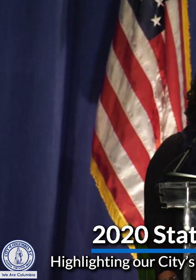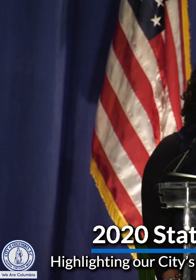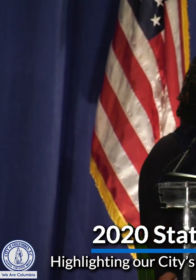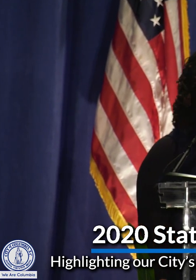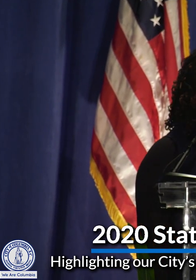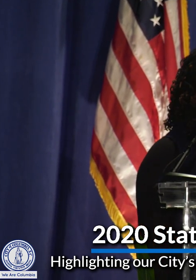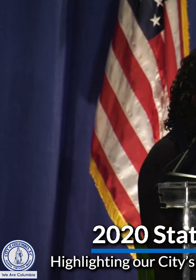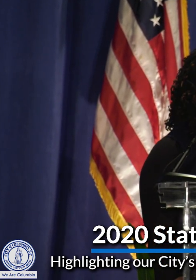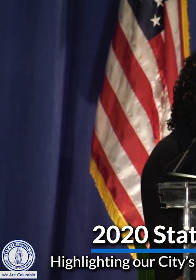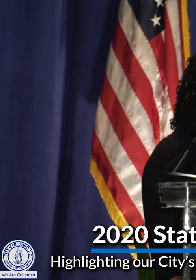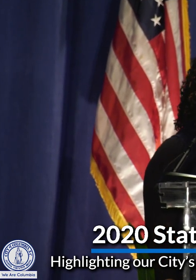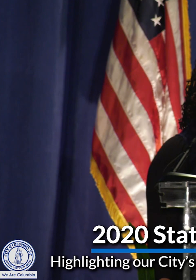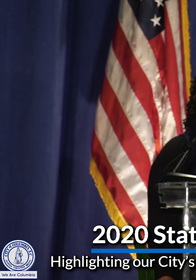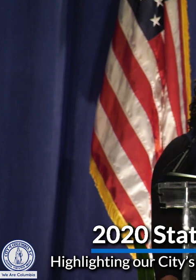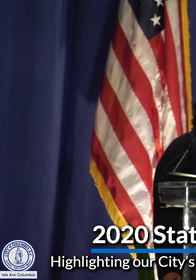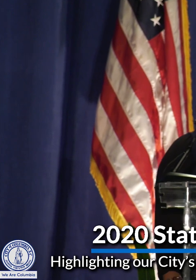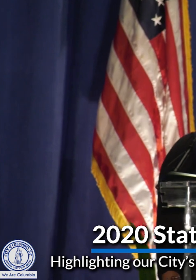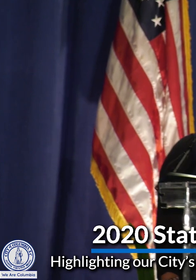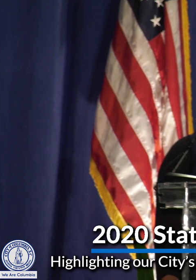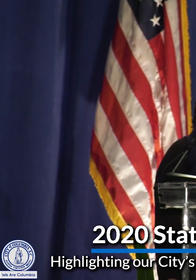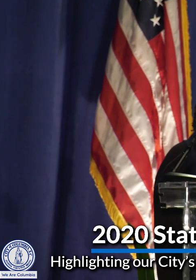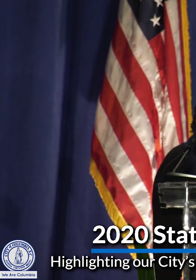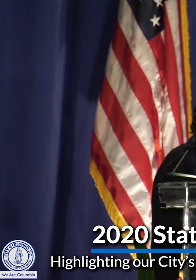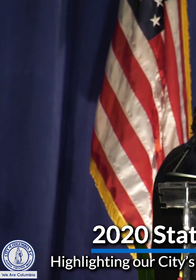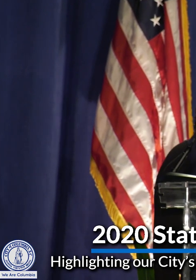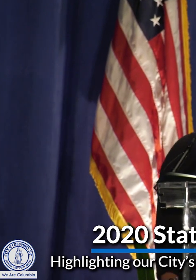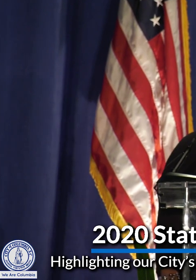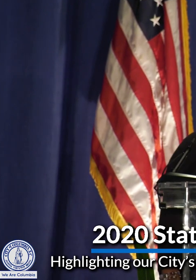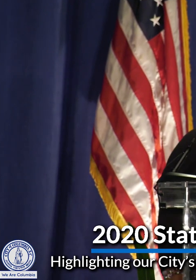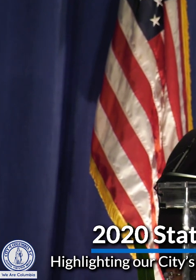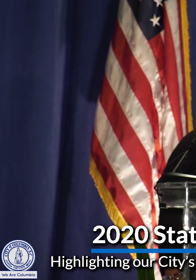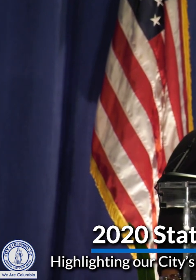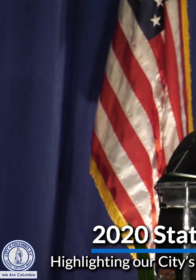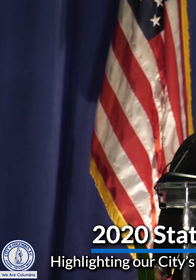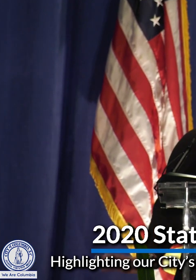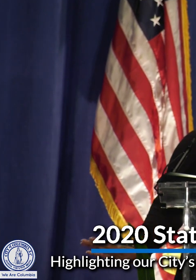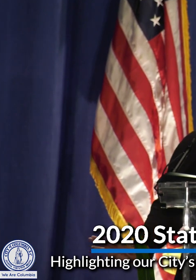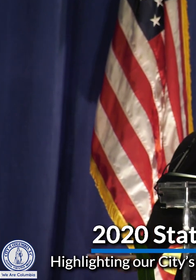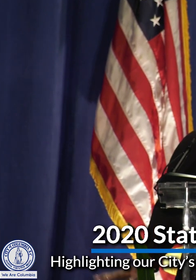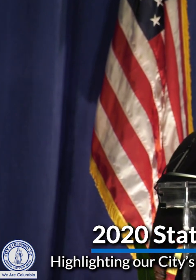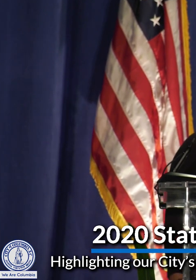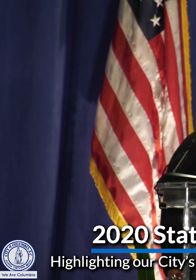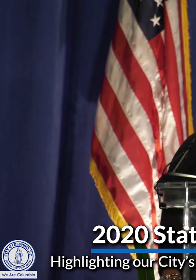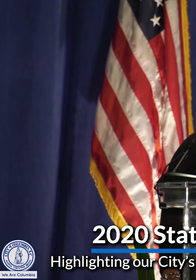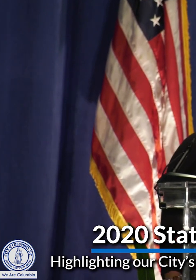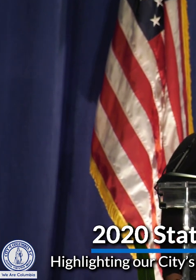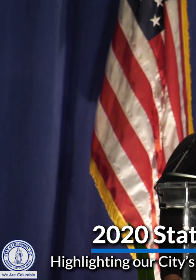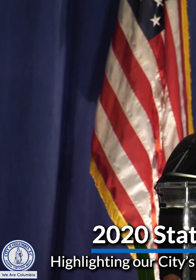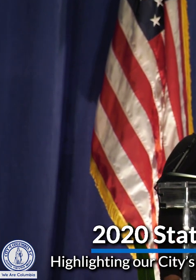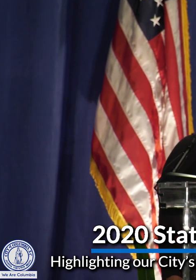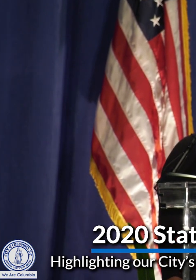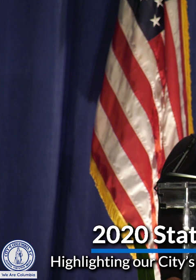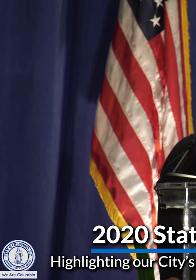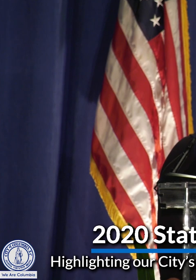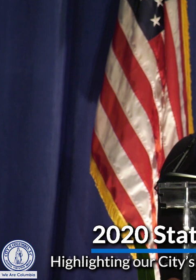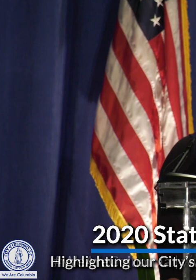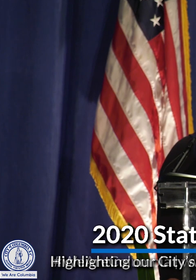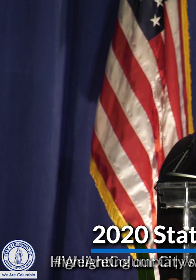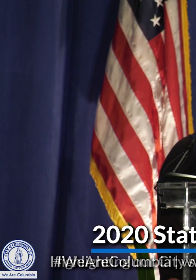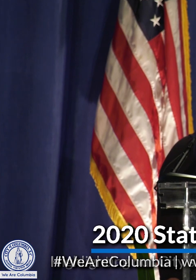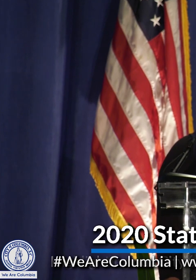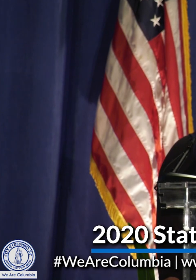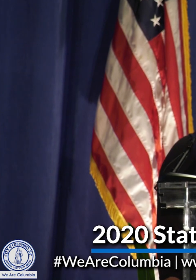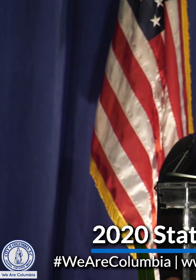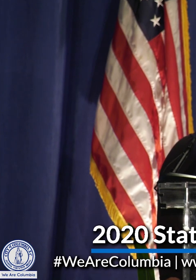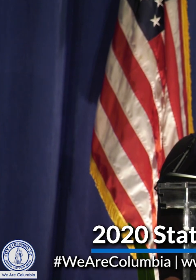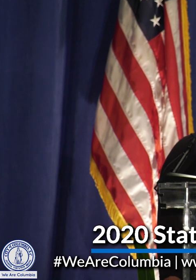your cell phones, your tablets, your watches, you know, all these gadgets that we have, we ask that you turn them to the